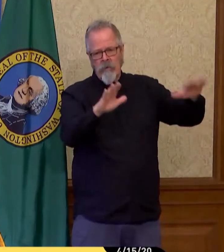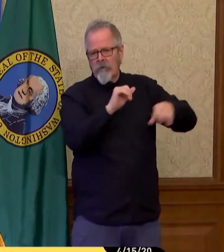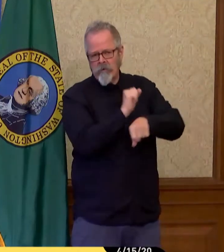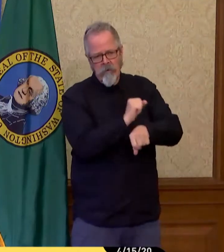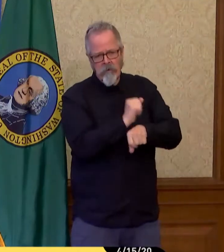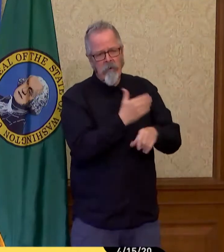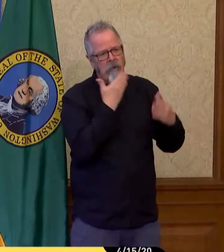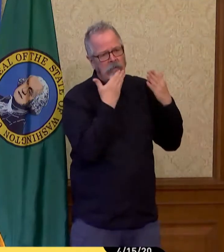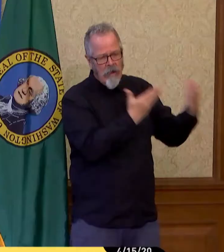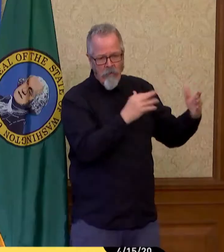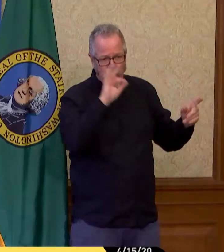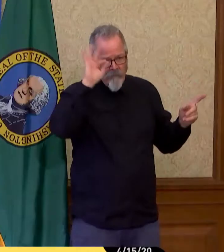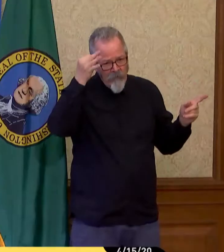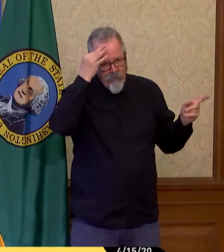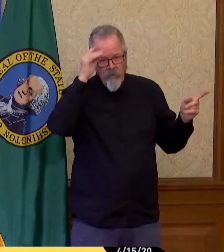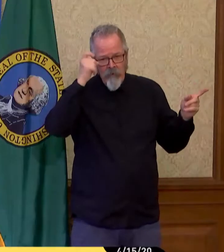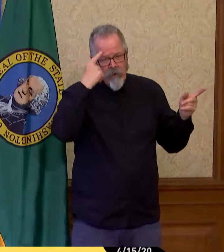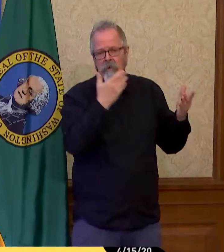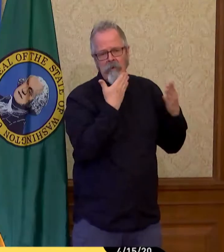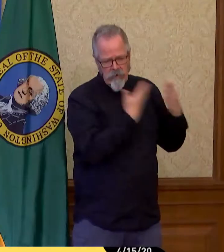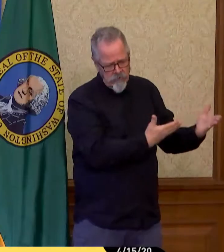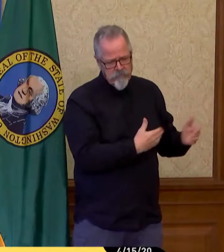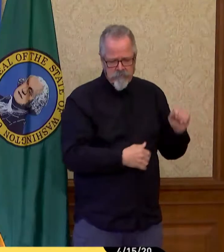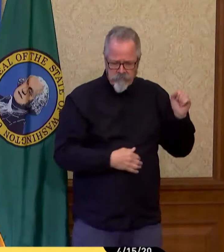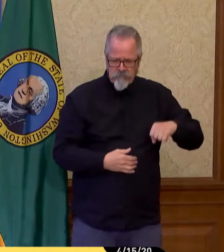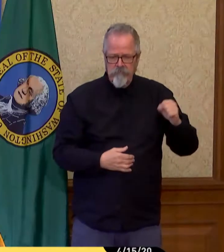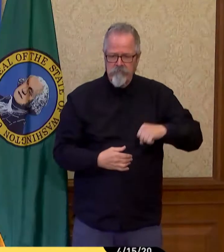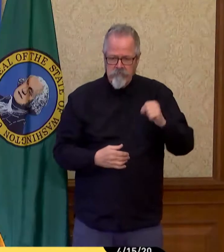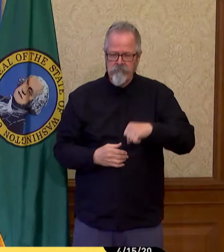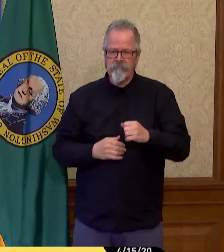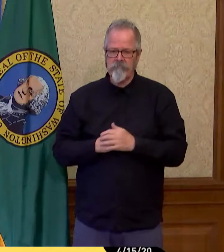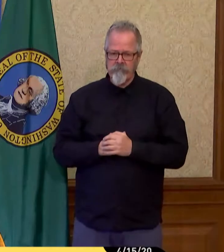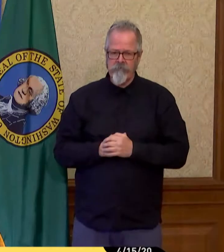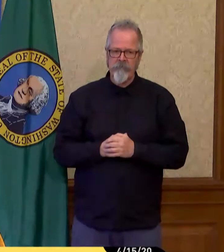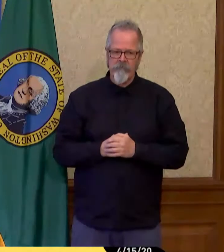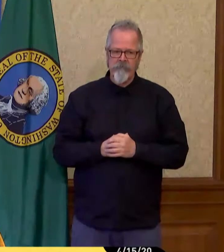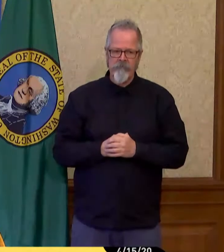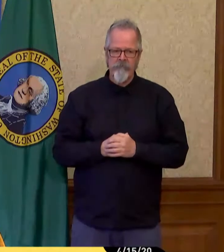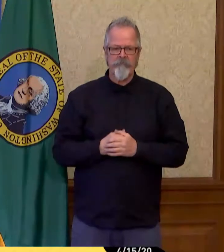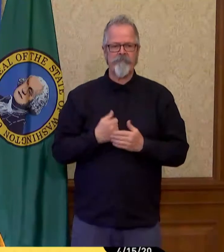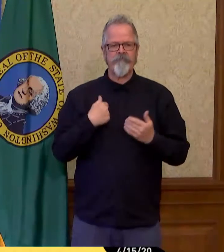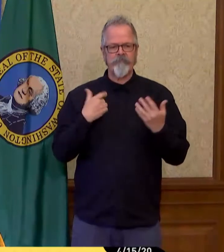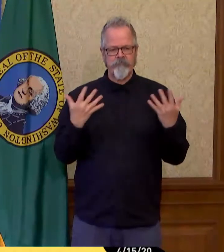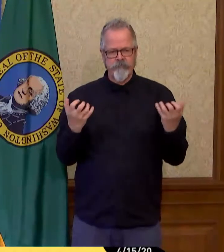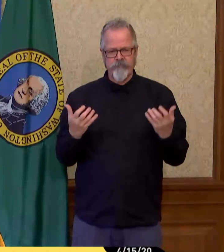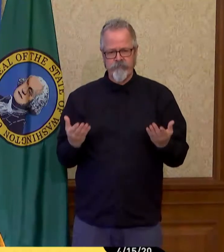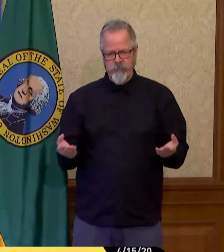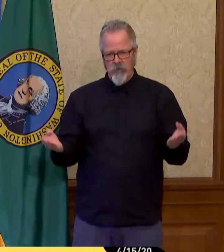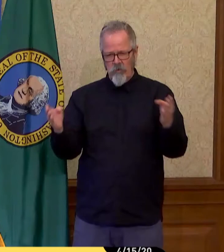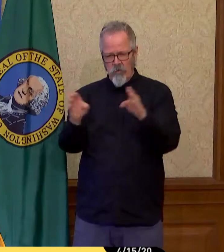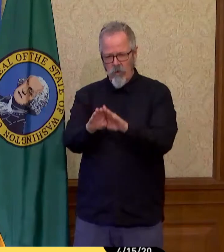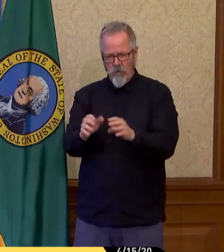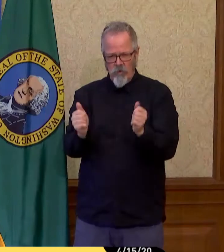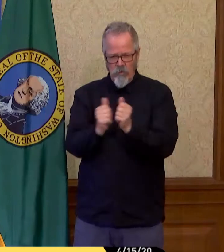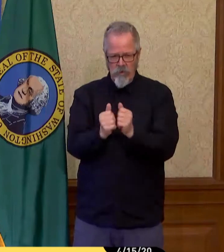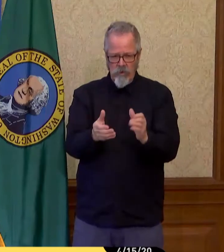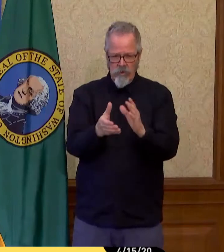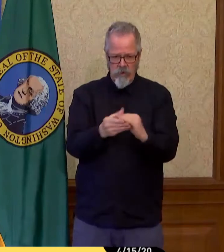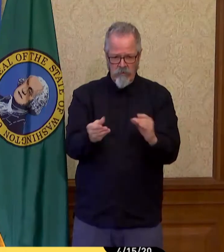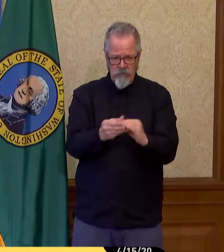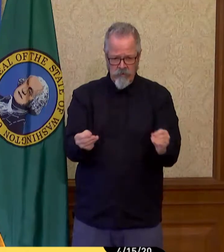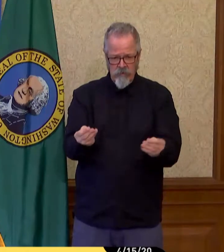note. I know people are experiencing the stress and anxiety that we all feel to some